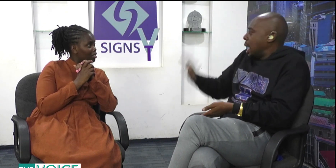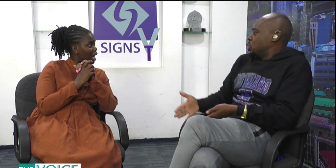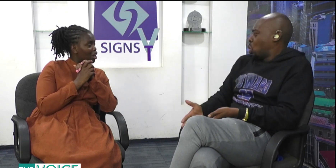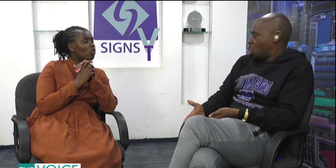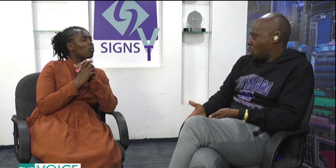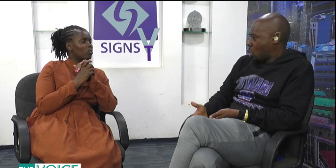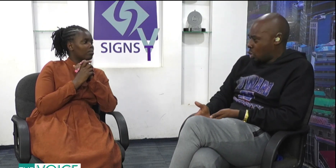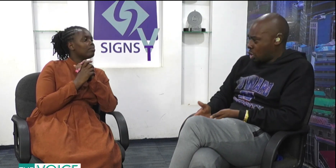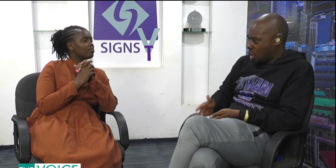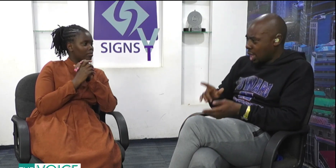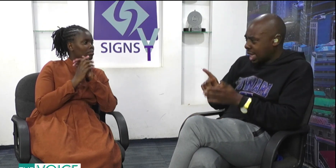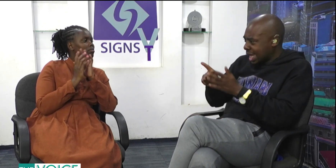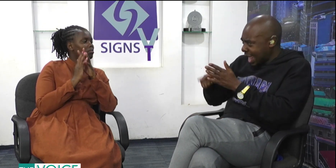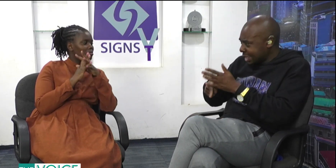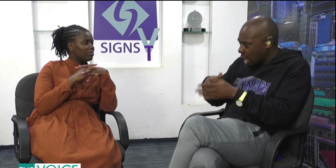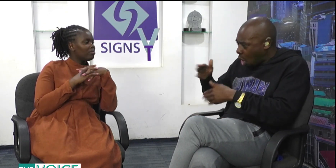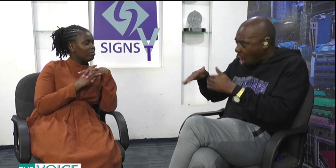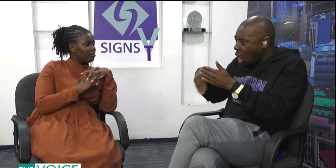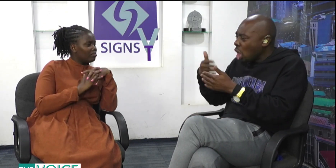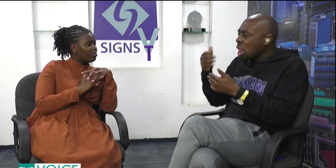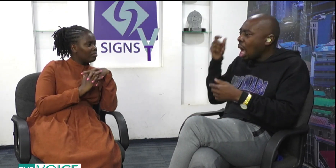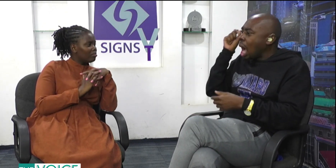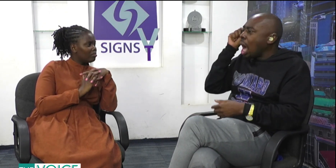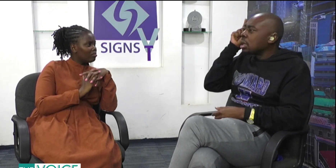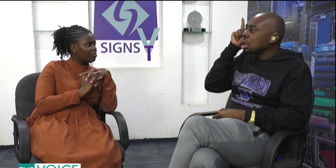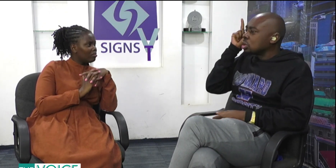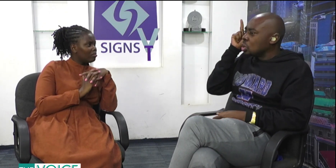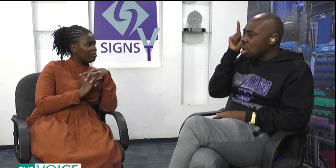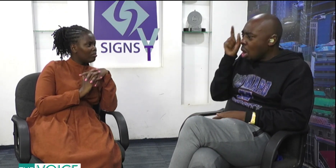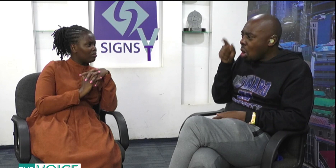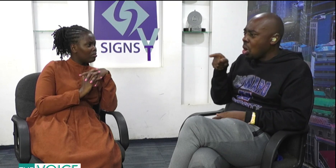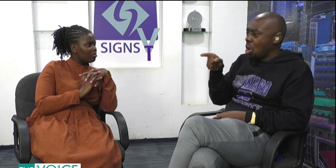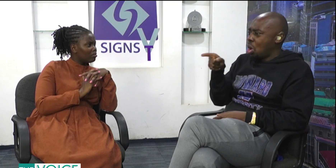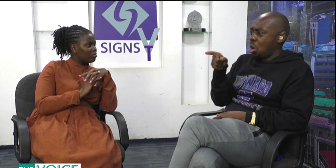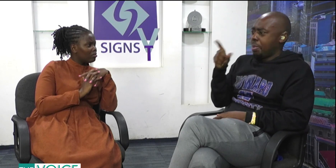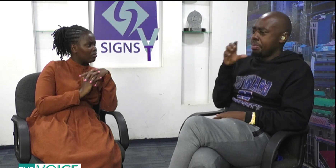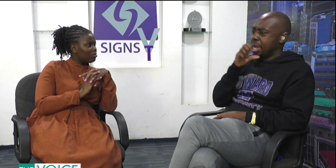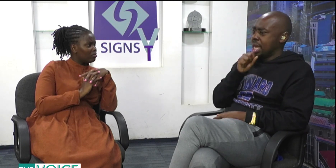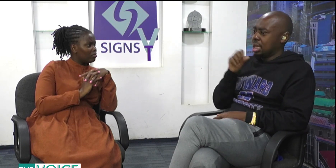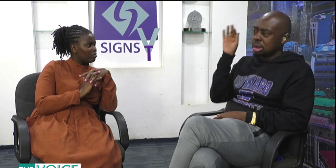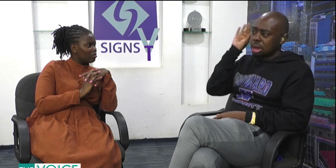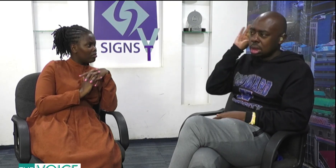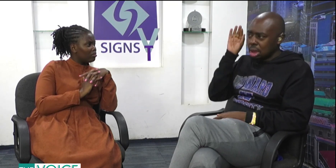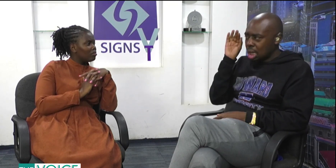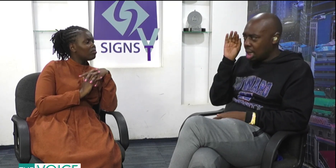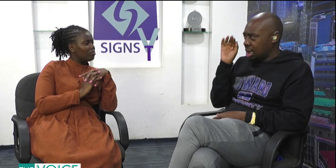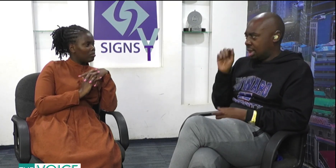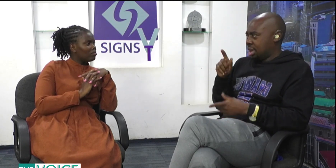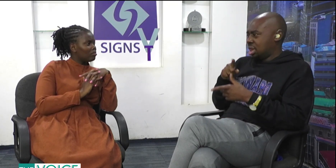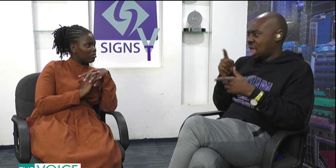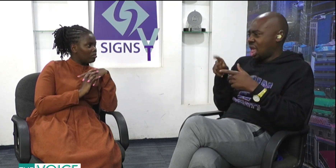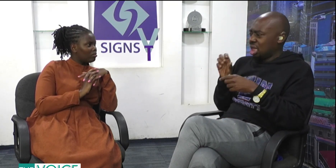So most of the time he could check and ask me if I've done my work, and also take my books and see if I've done